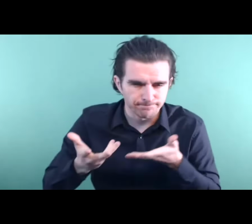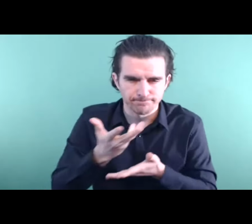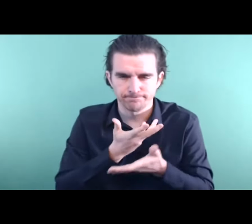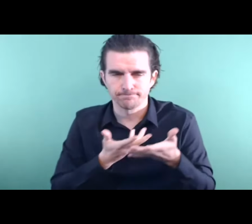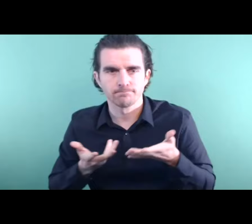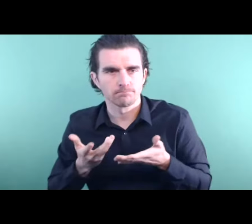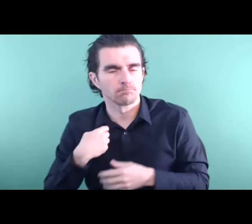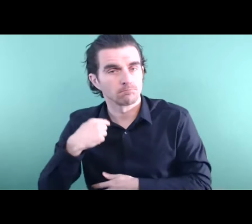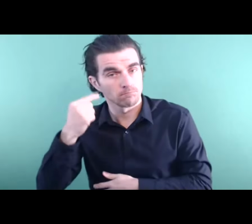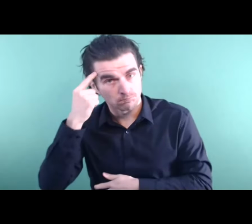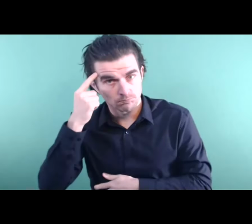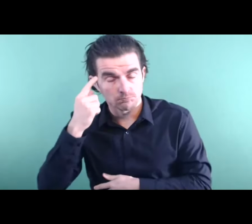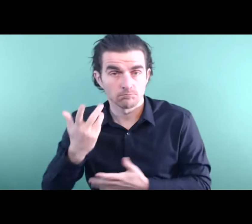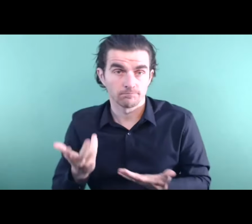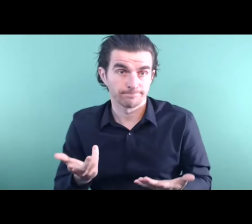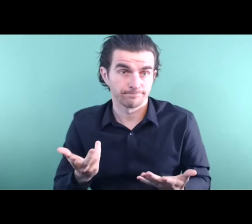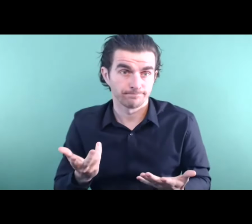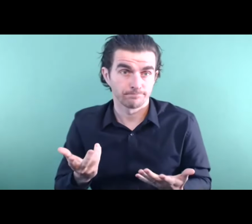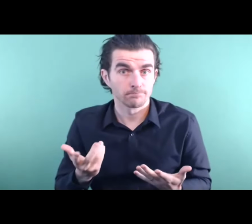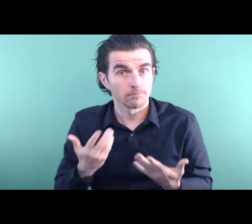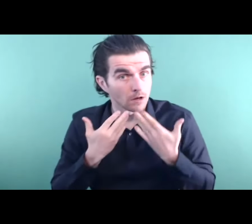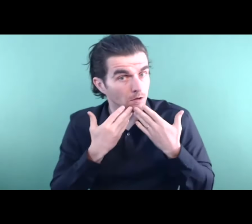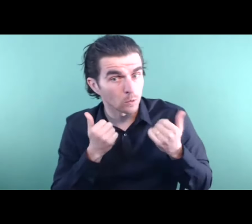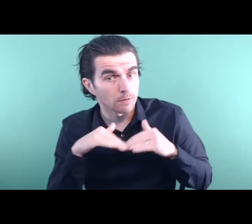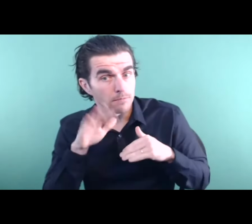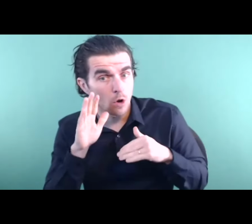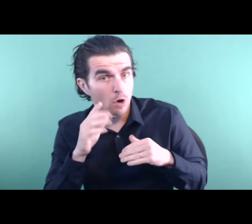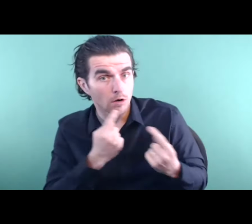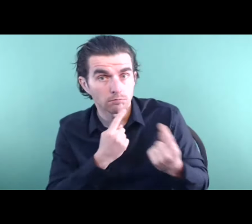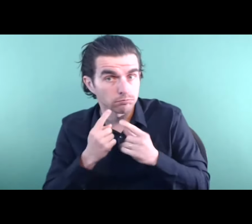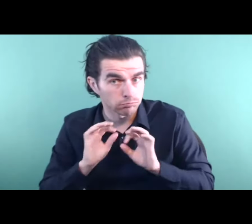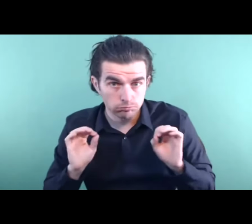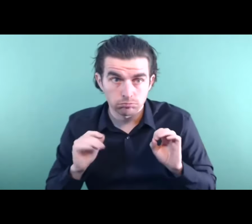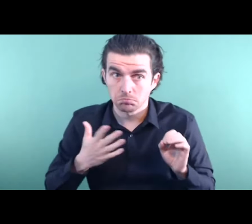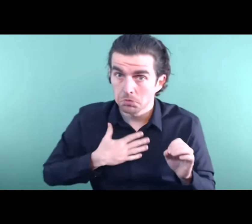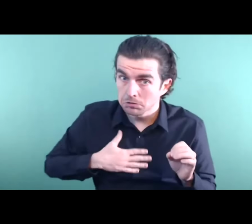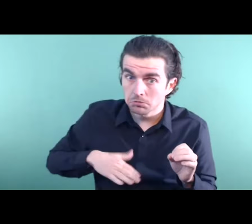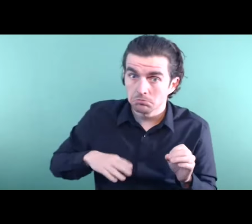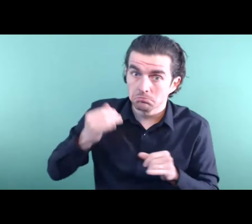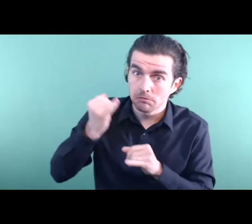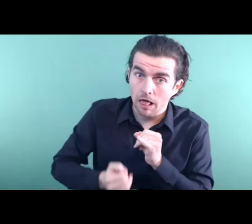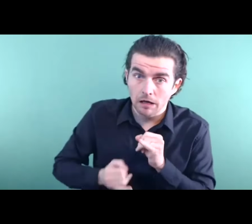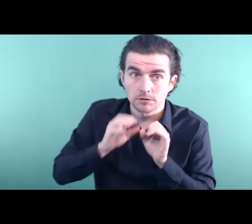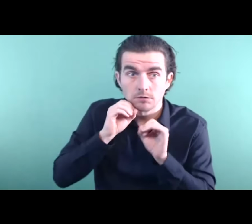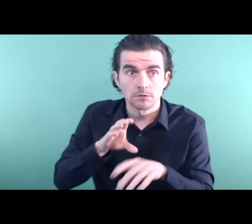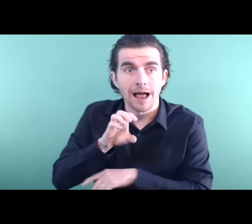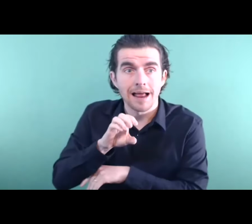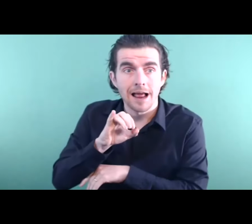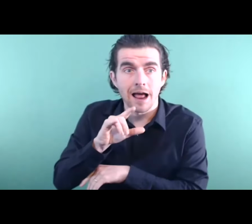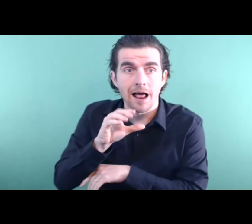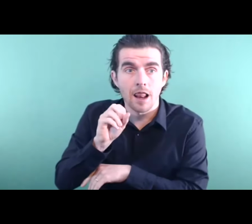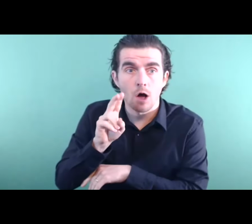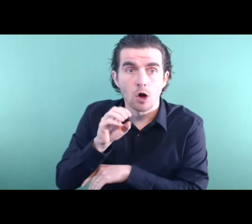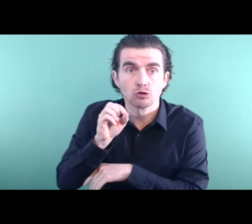to say anything, but we should conclude. Yeah, I'm fine to just wrap up, Mark, if you want.